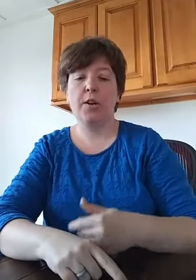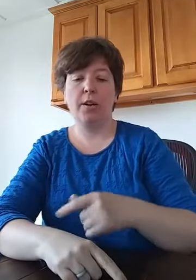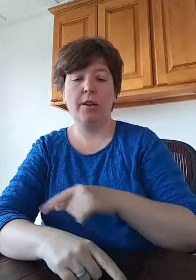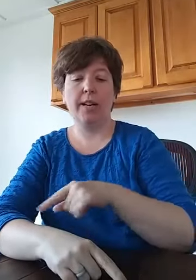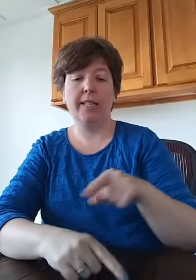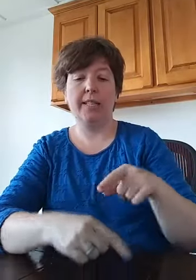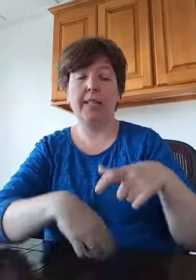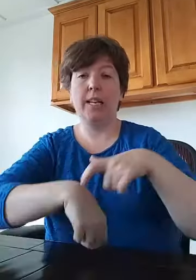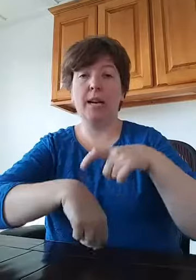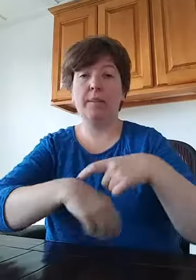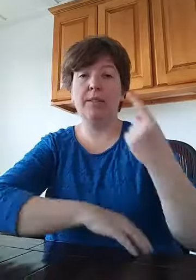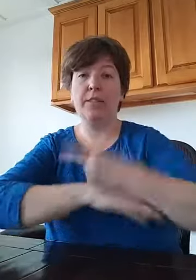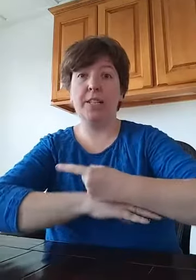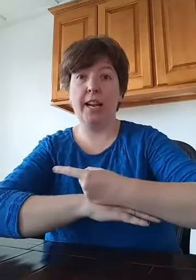All right, the times of day.